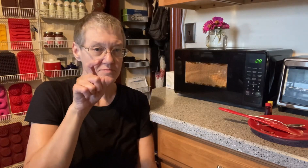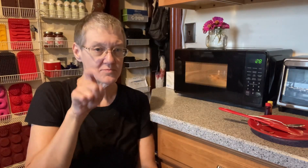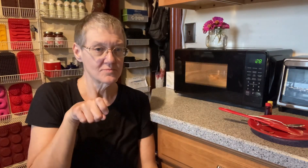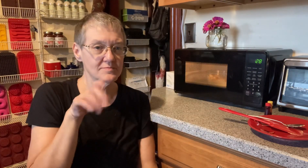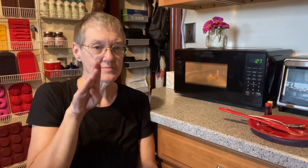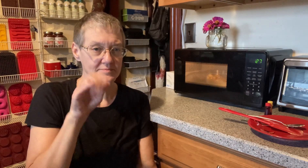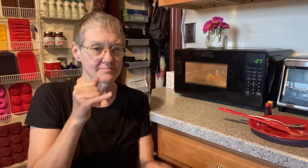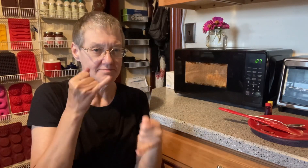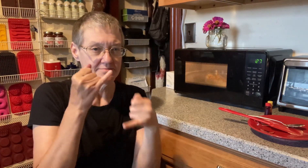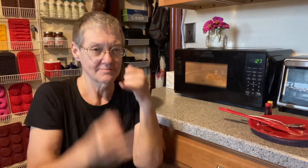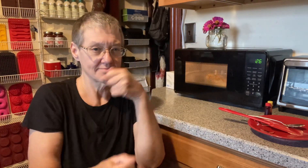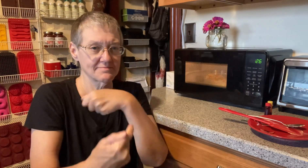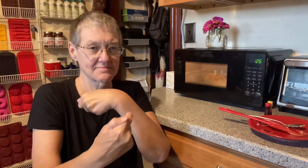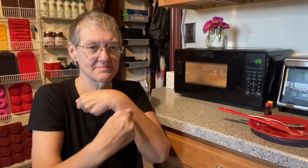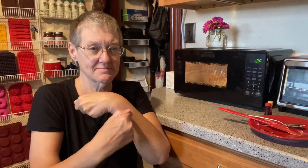This should be the last time.